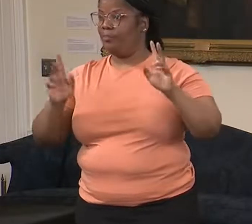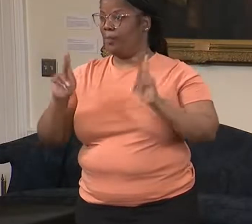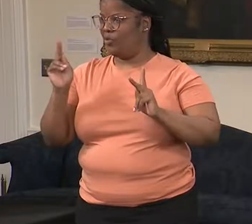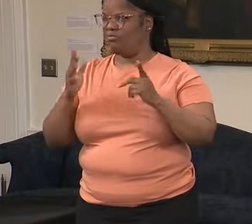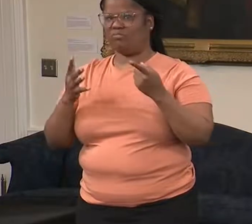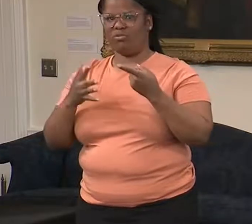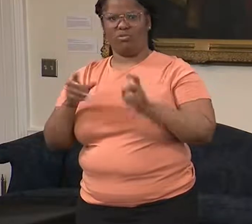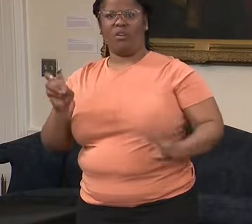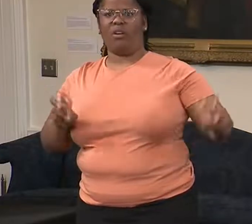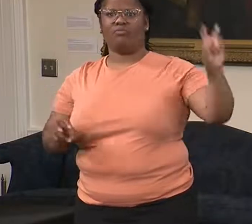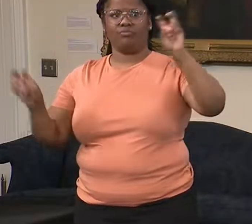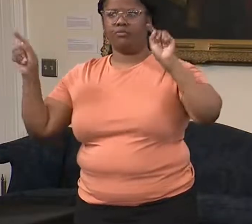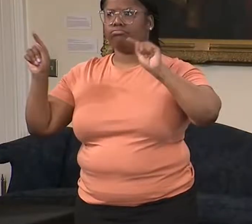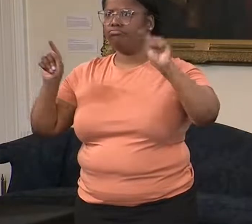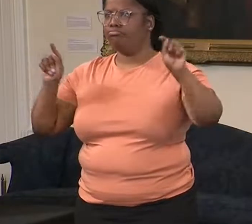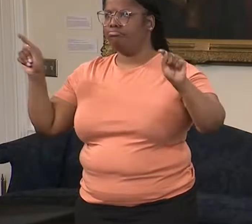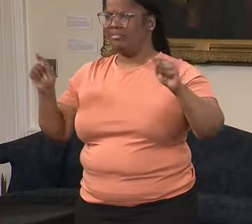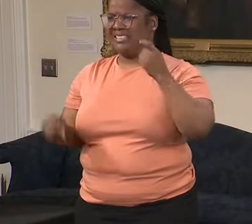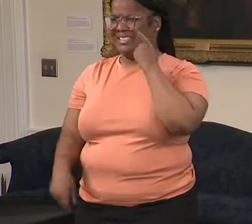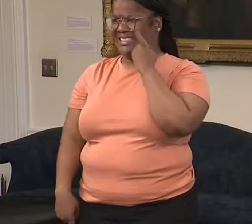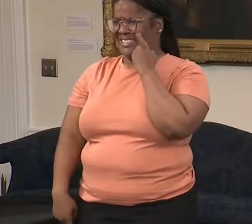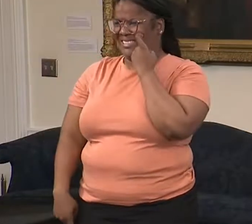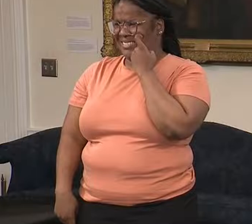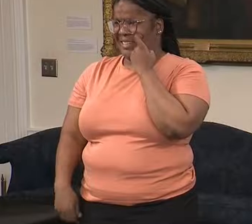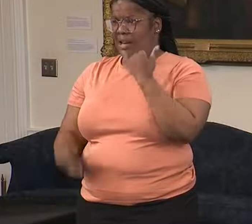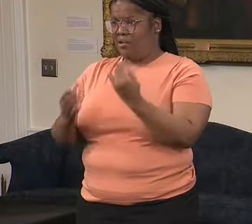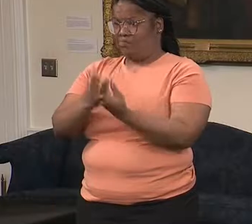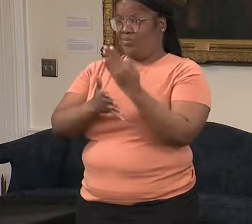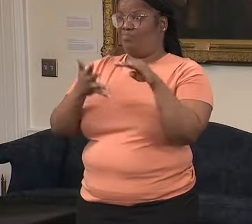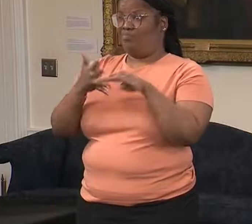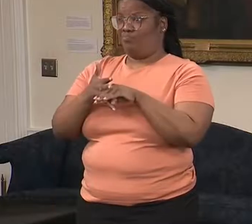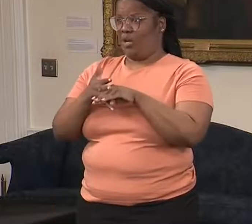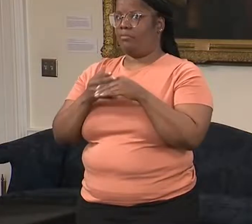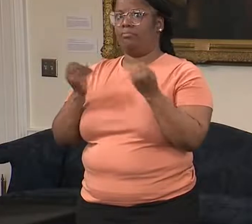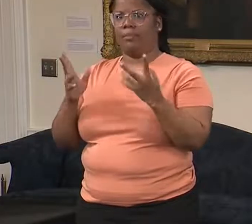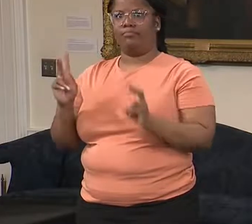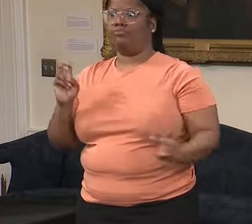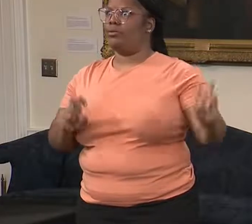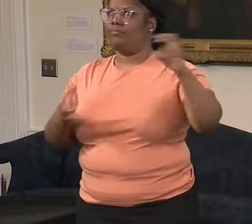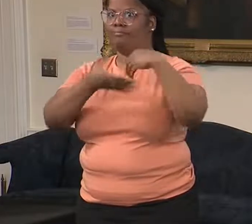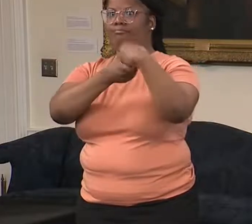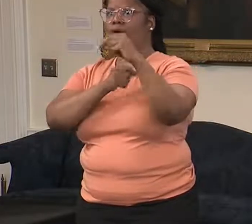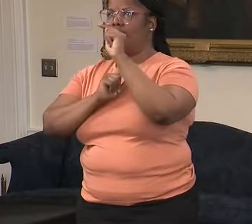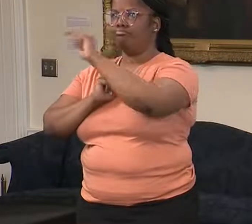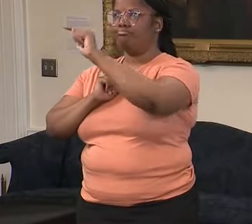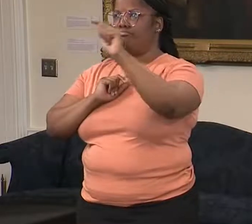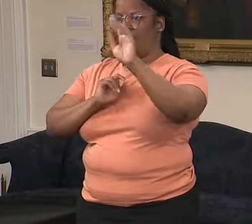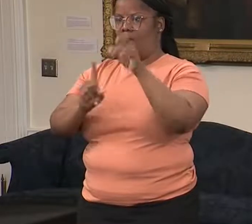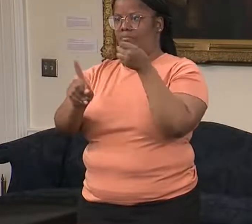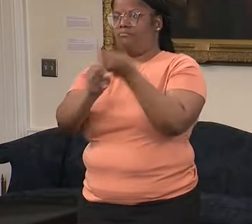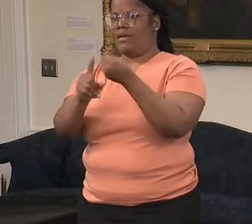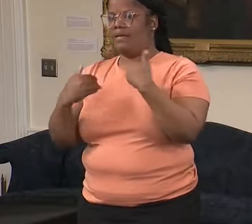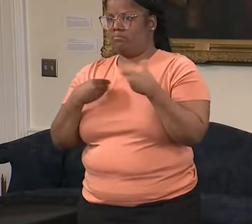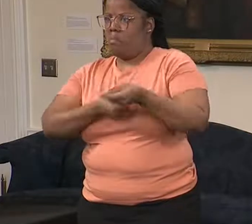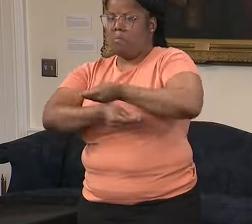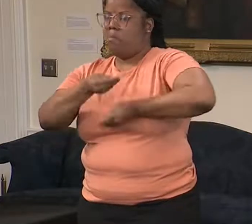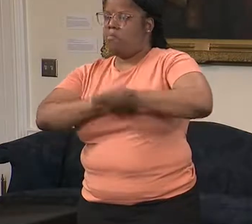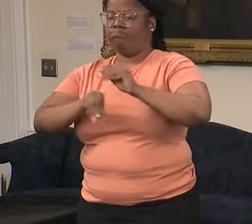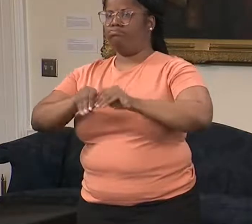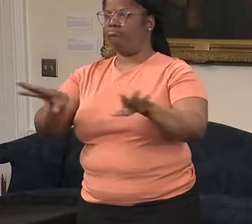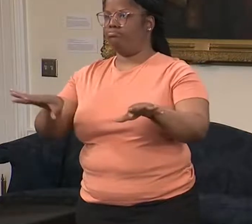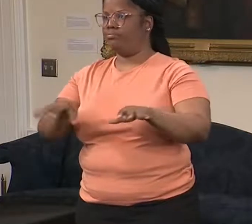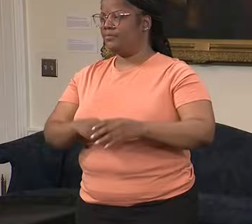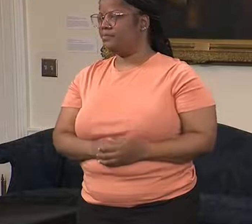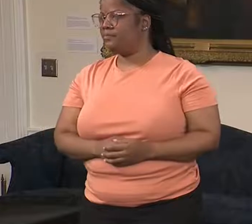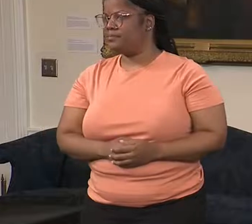concerning to us. Last question. Can't see. The audit from Friday about the test kits,